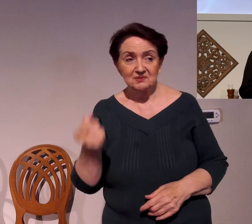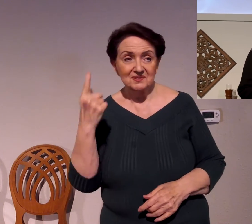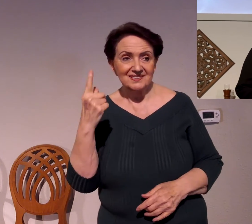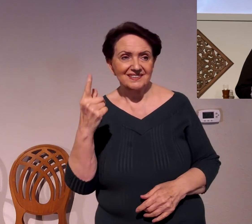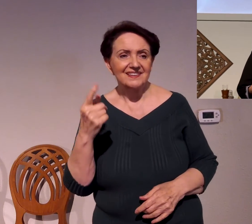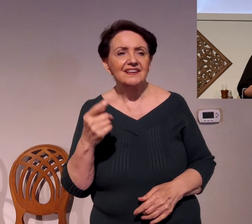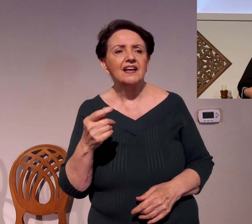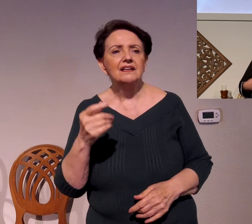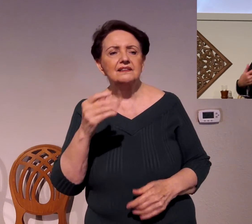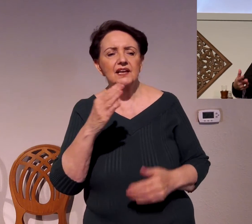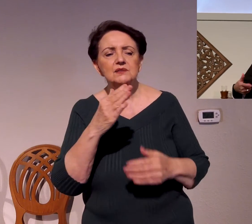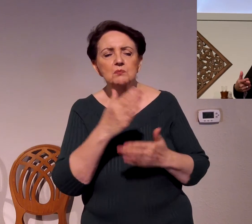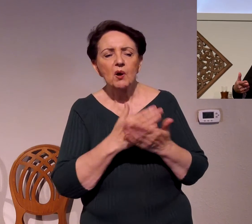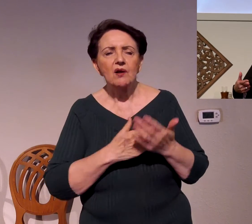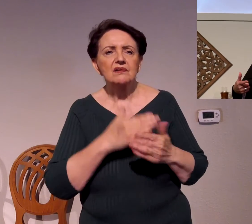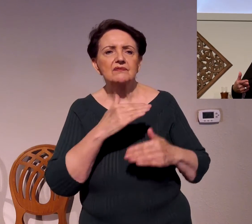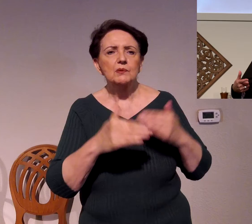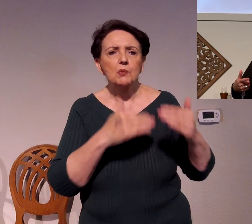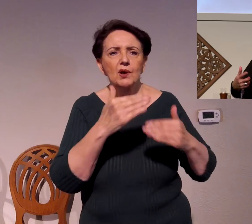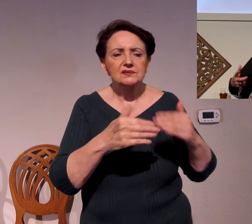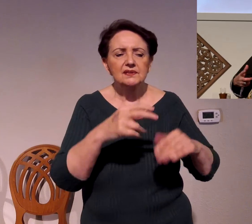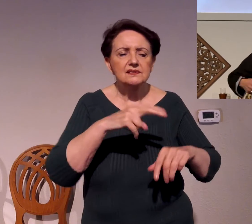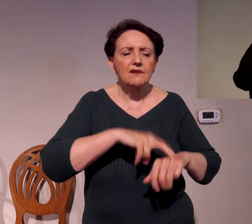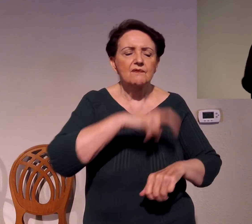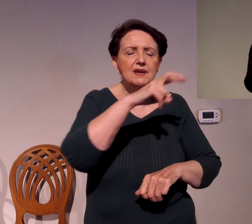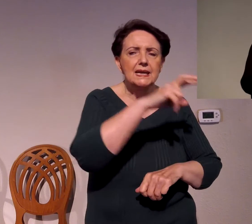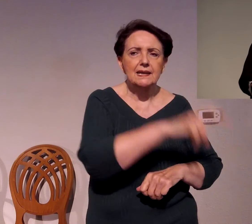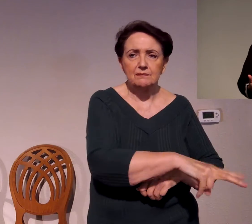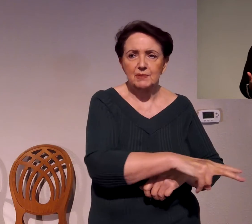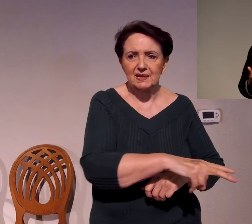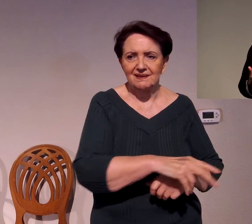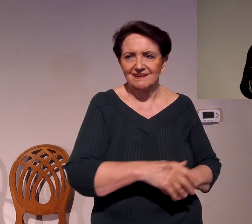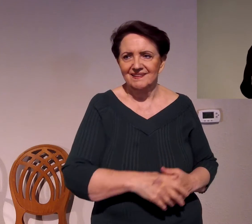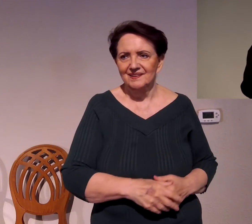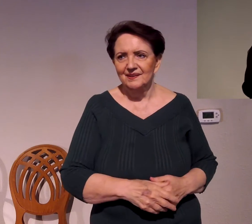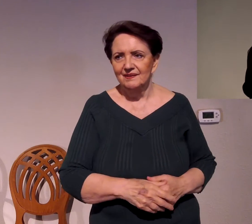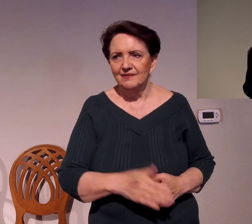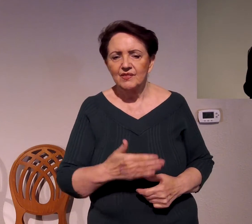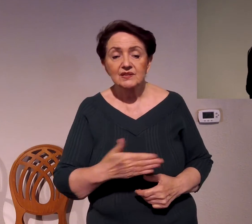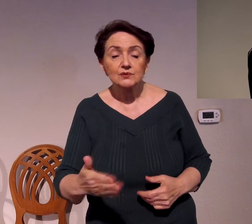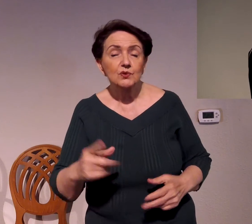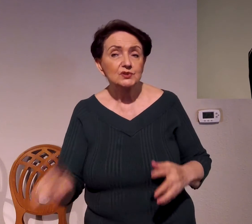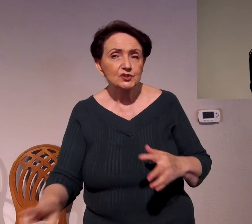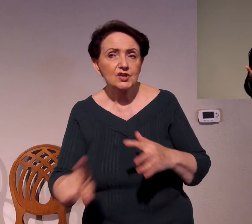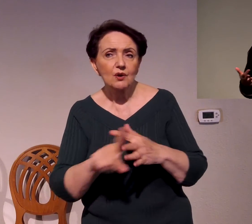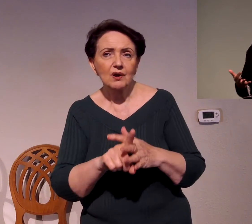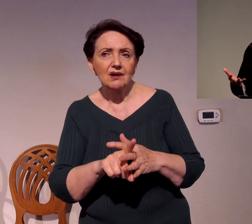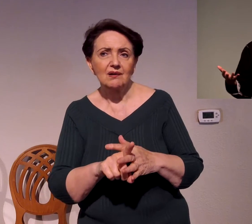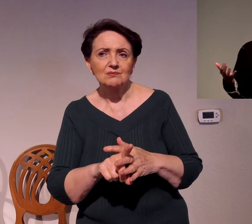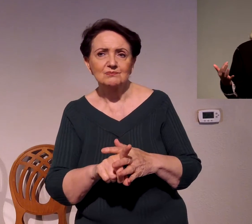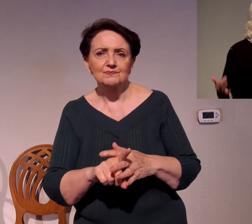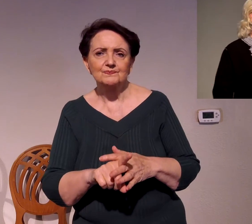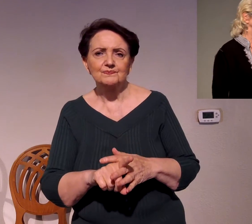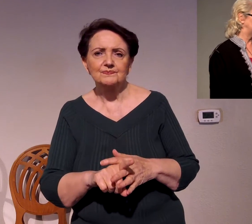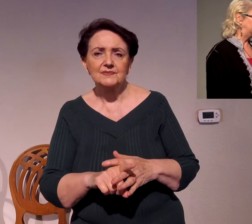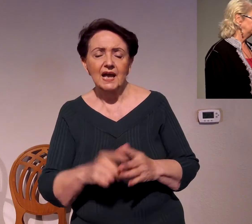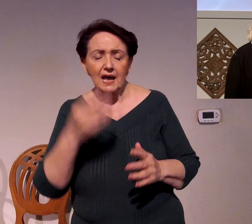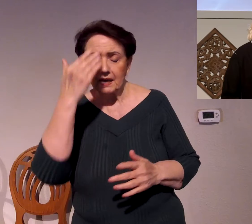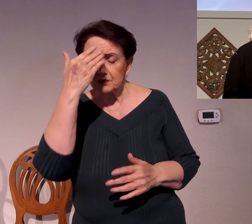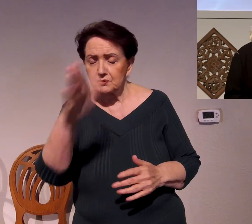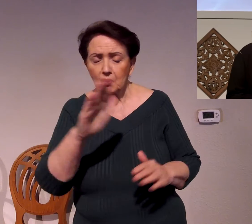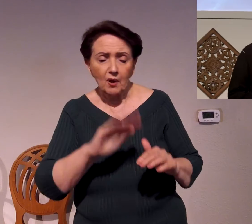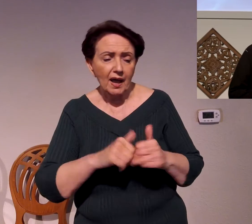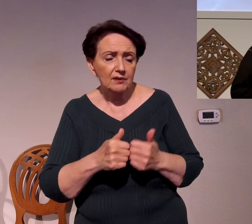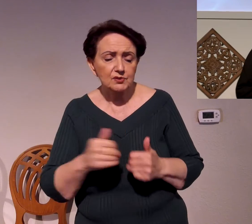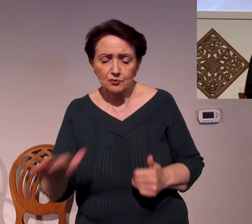the process of leaping. These things are going to show up. I don't know how to raise a child. I don't